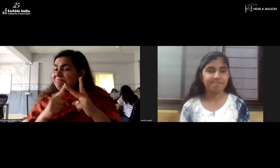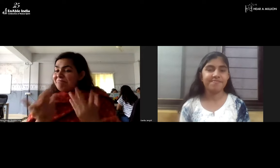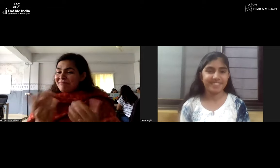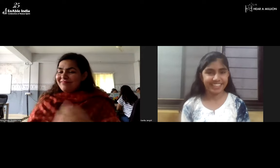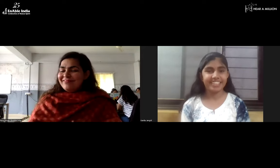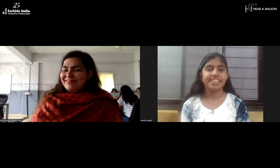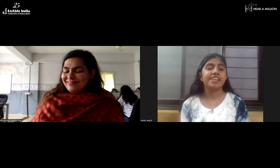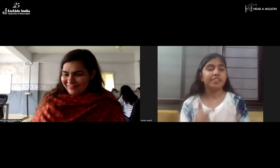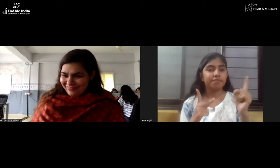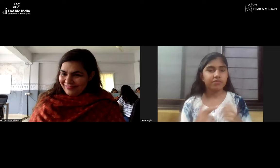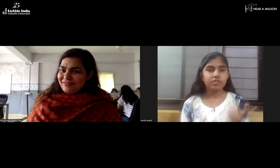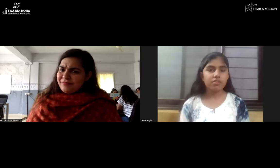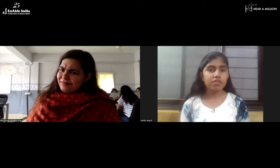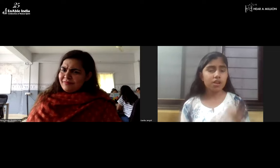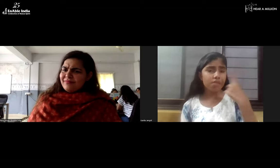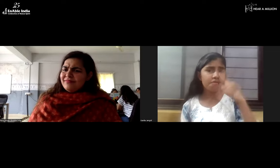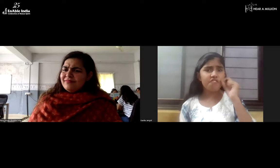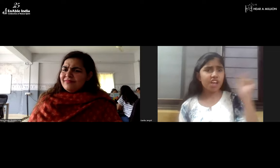So first we are going to start with Kavita.